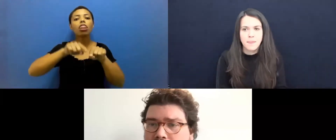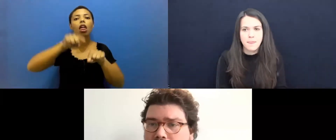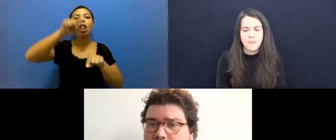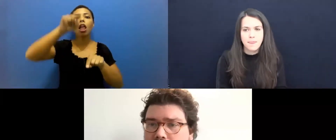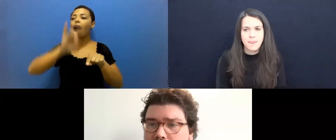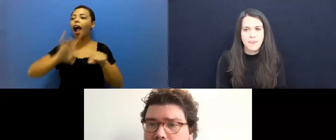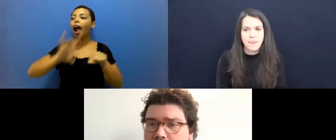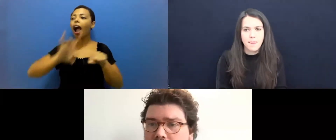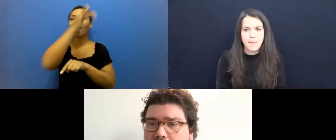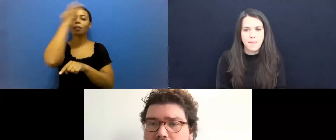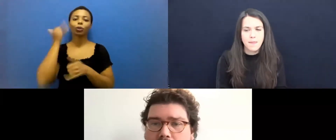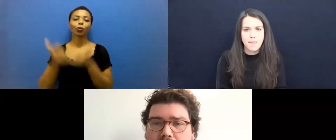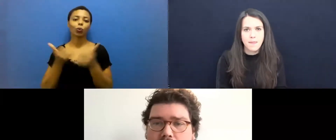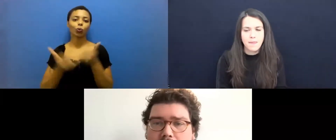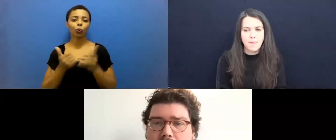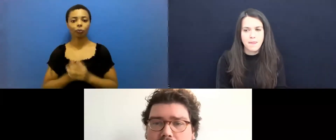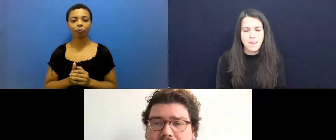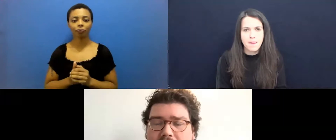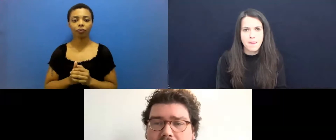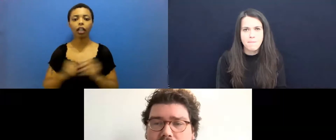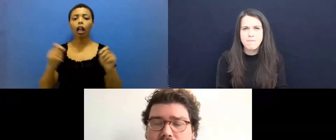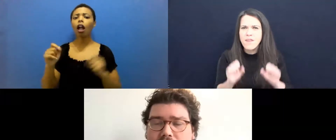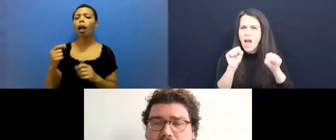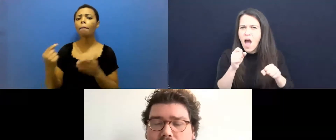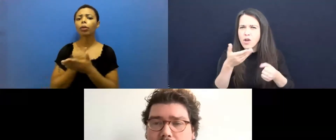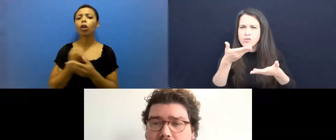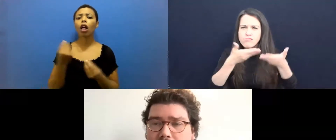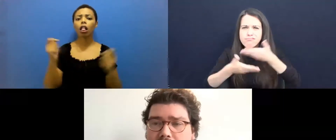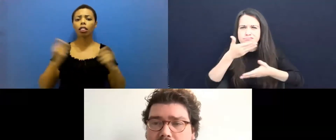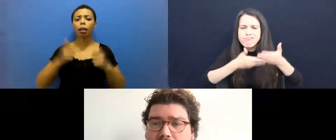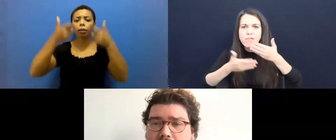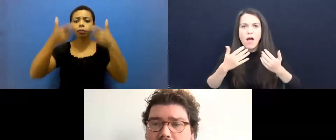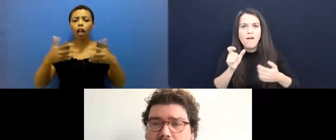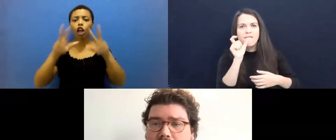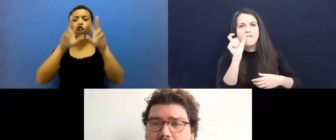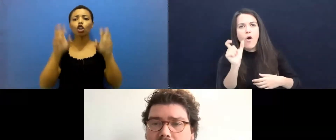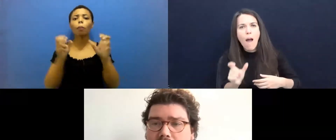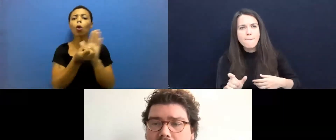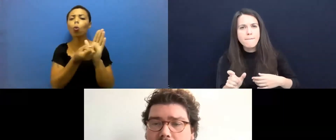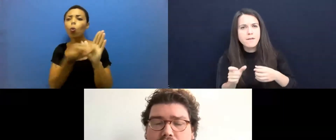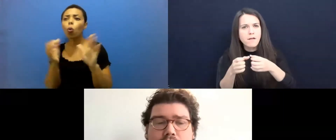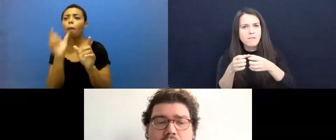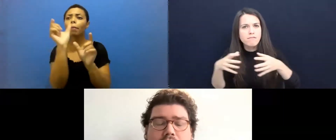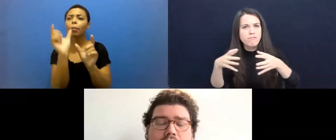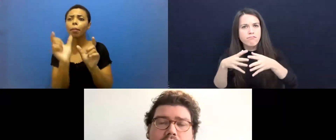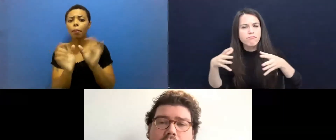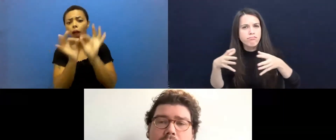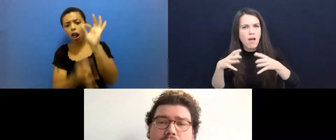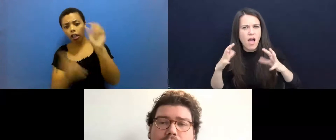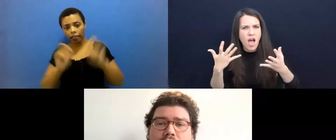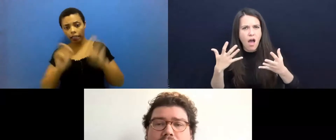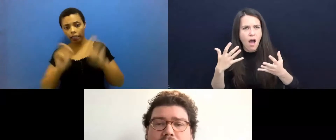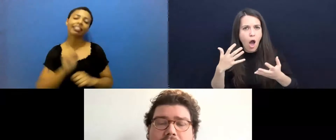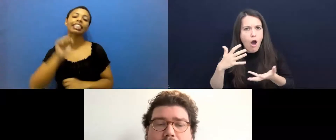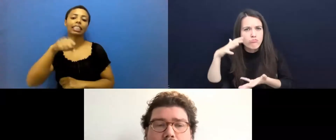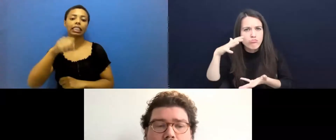Can you tell us more about the size of vocabulary? So yes,